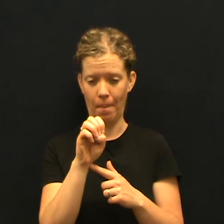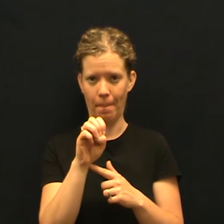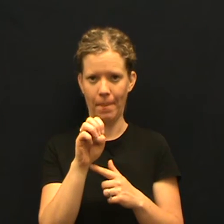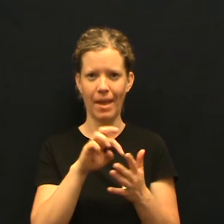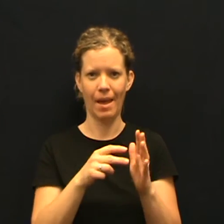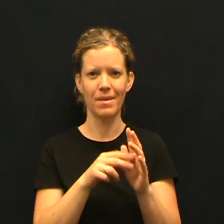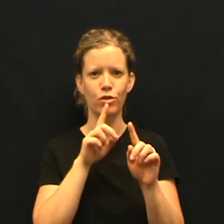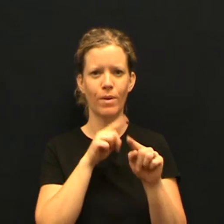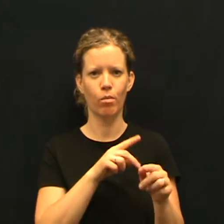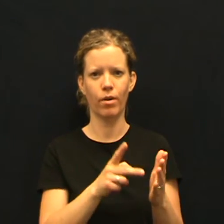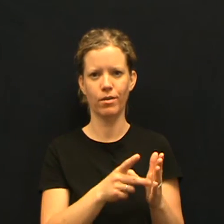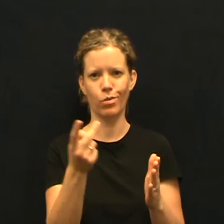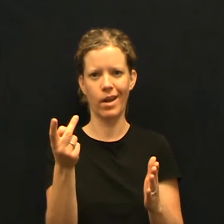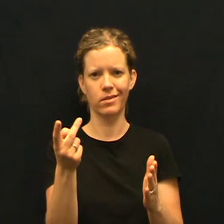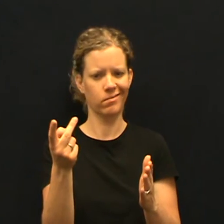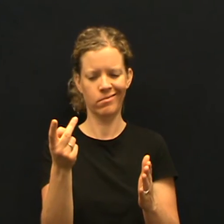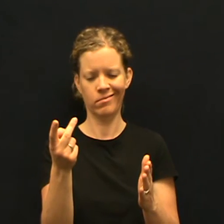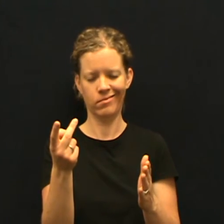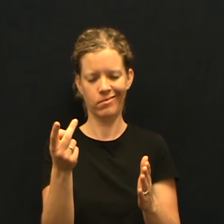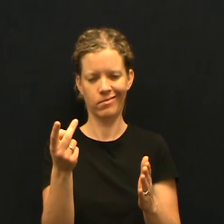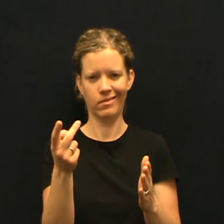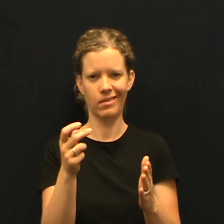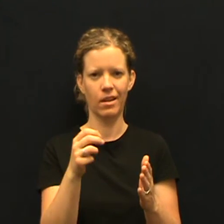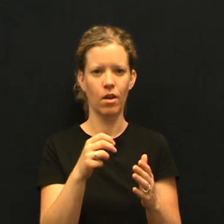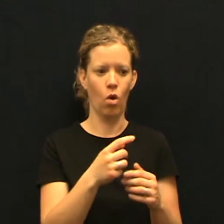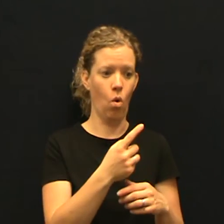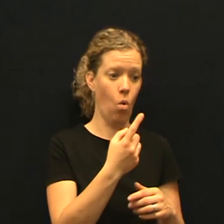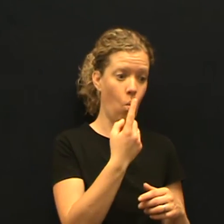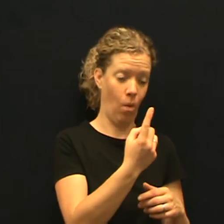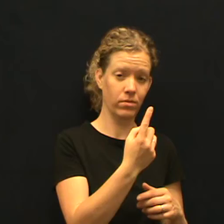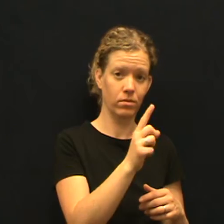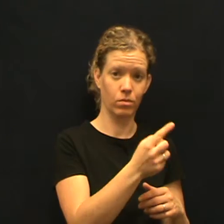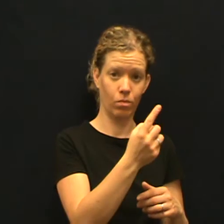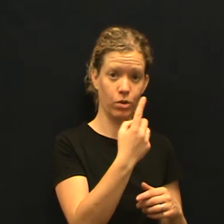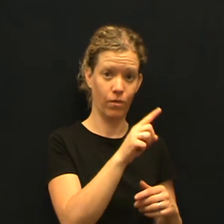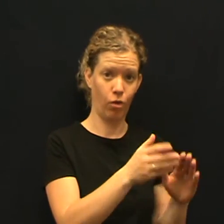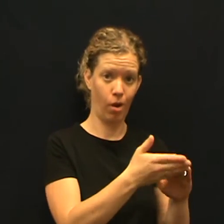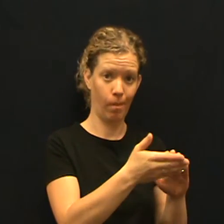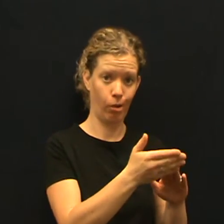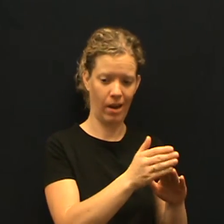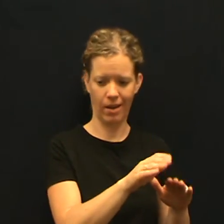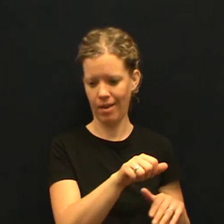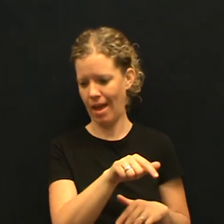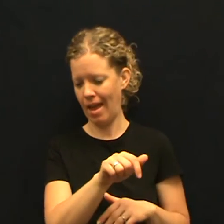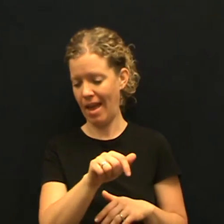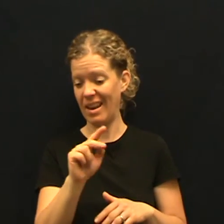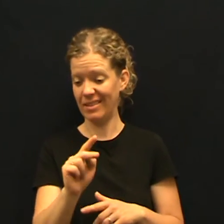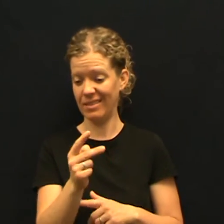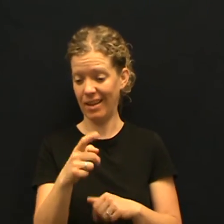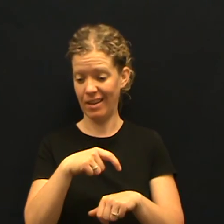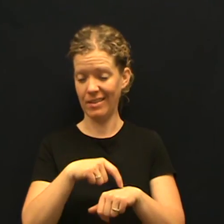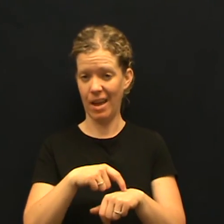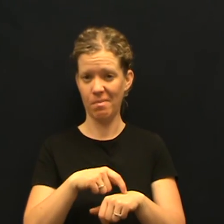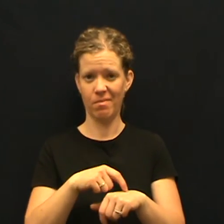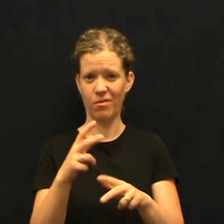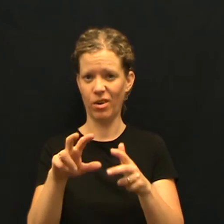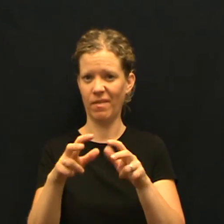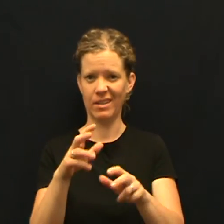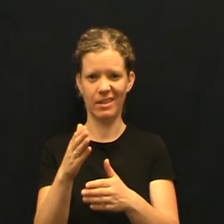it twice, once in the operating section and once in the investing section. So we remove it from the operating section so